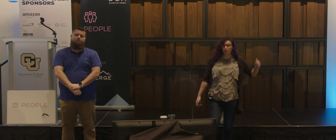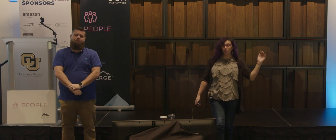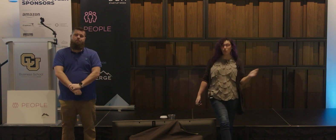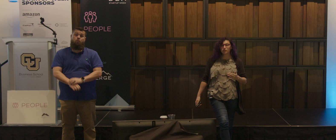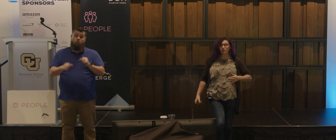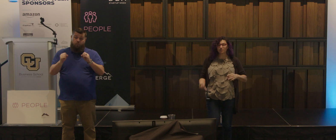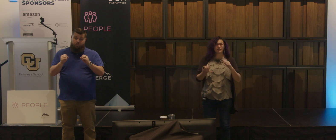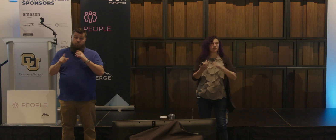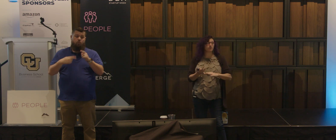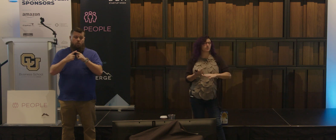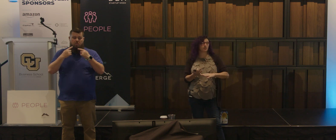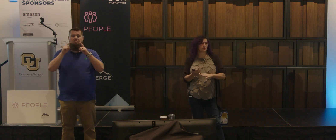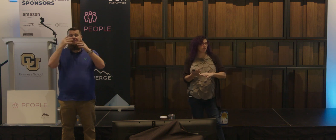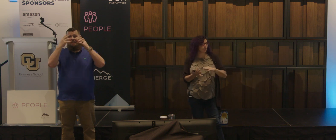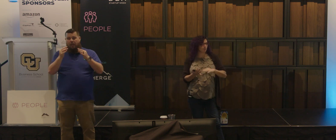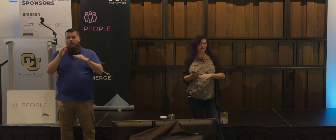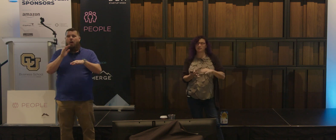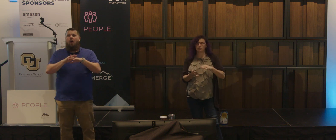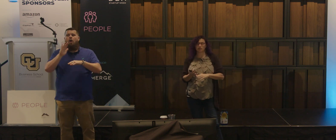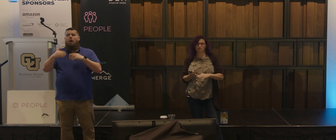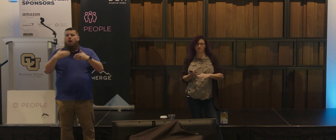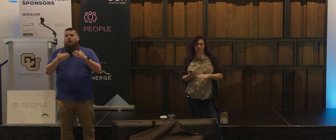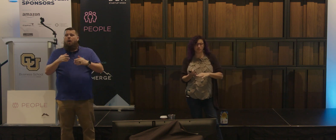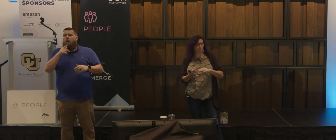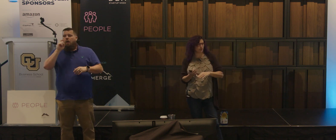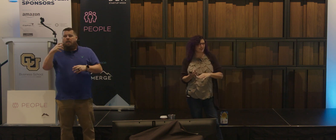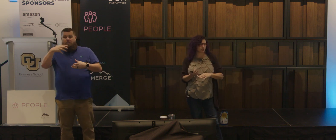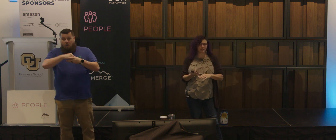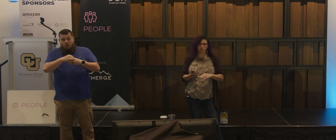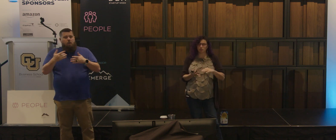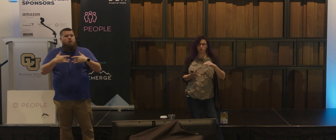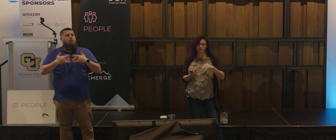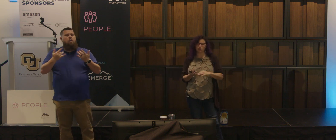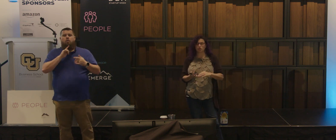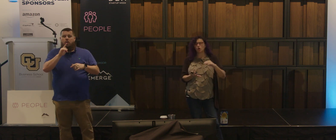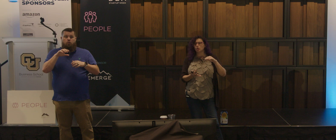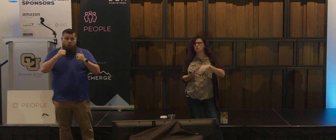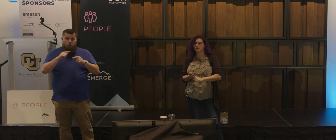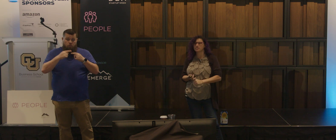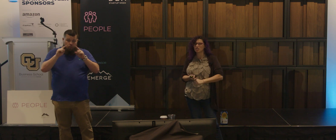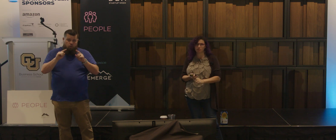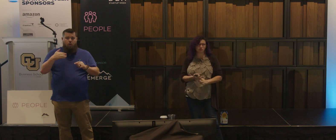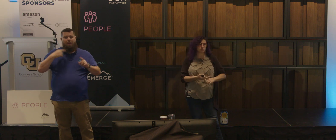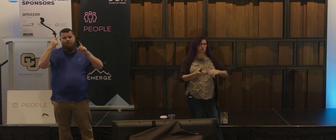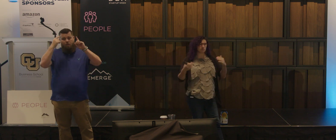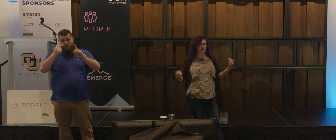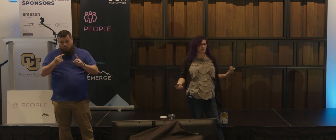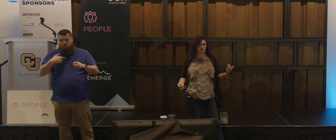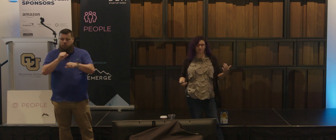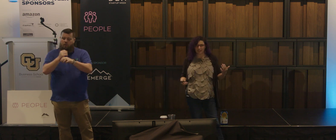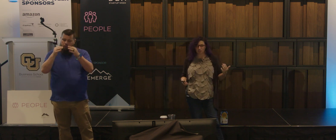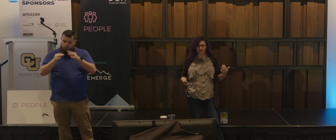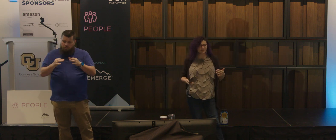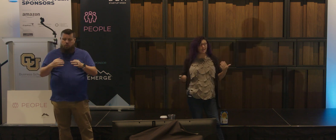So once you have decided on your process, who needs to be involved, what you're actually trying to do, you've got your goals, you have this job description, you've gotten